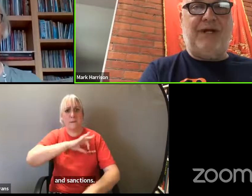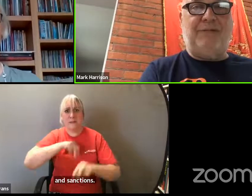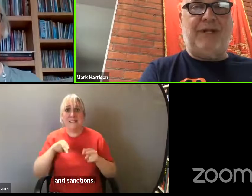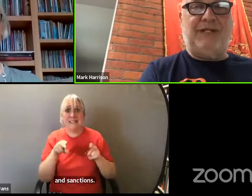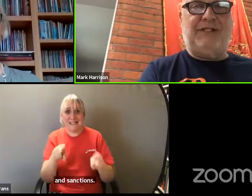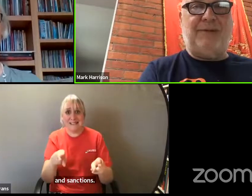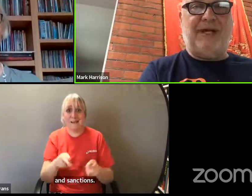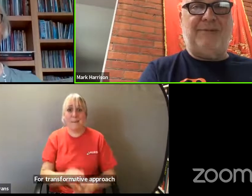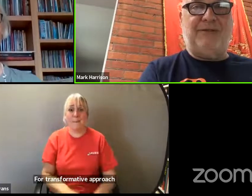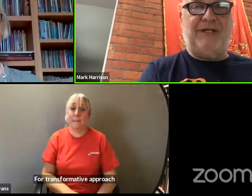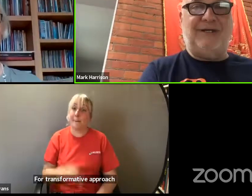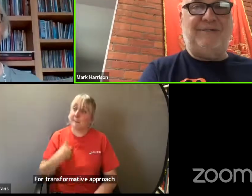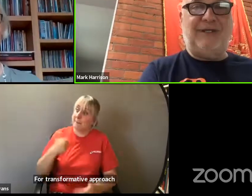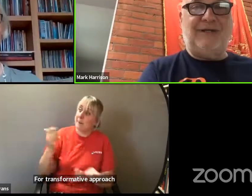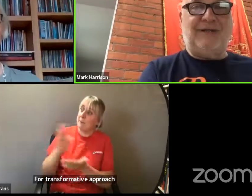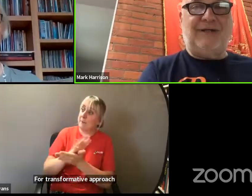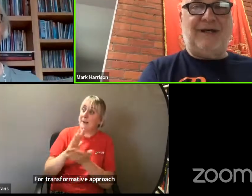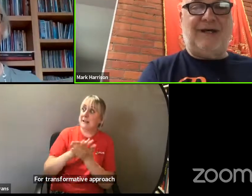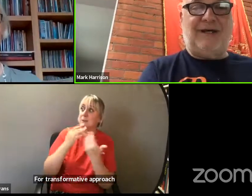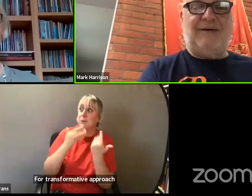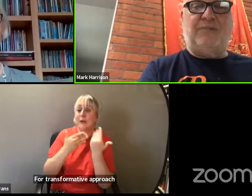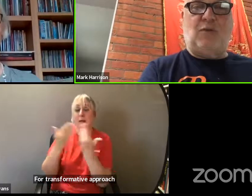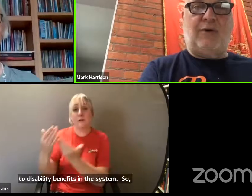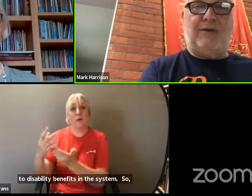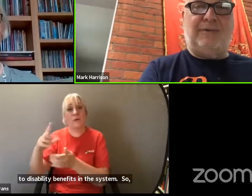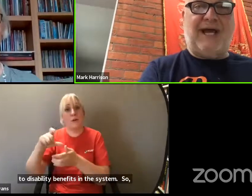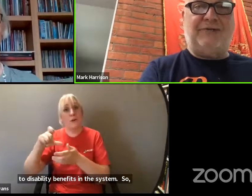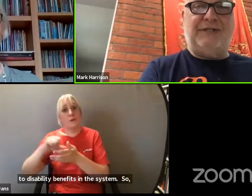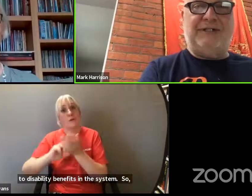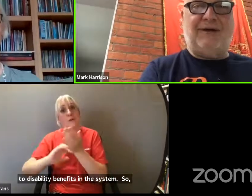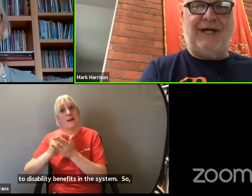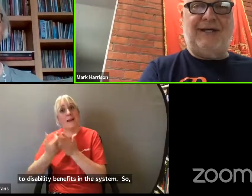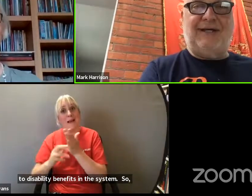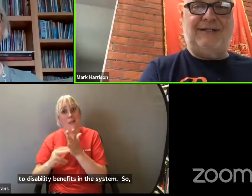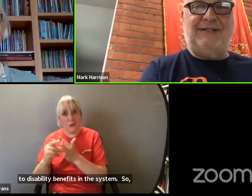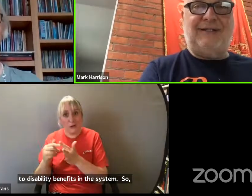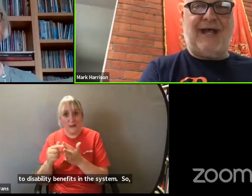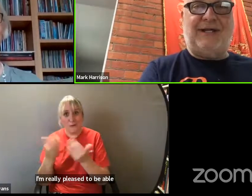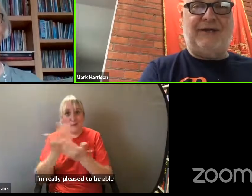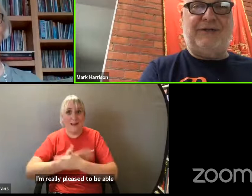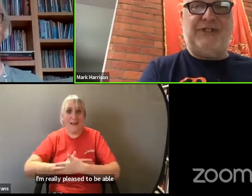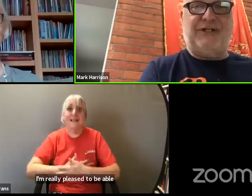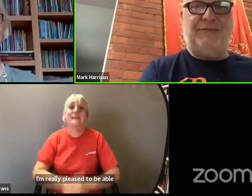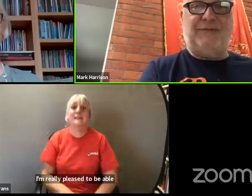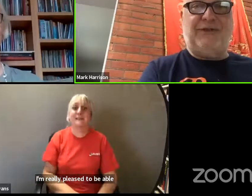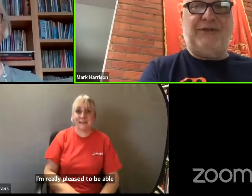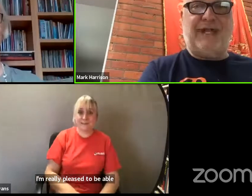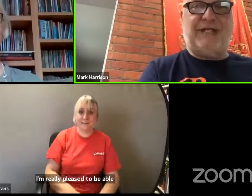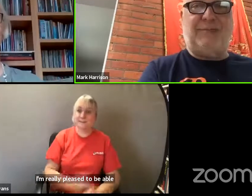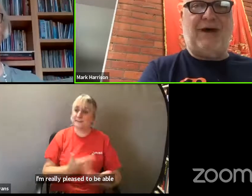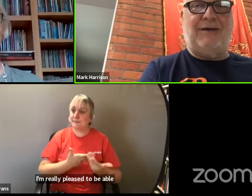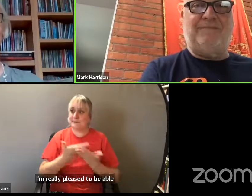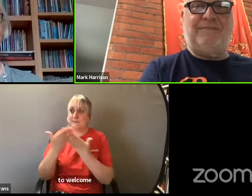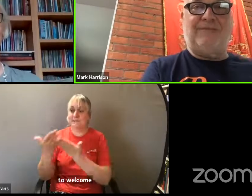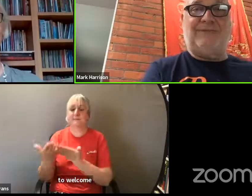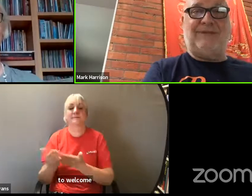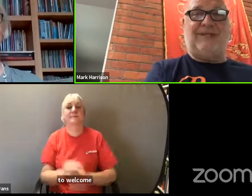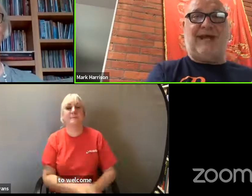So I'm really pleased to be able to welcome Katherine tonight and hand over to you for the next